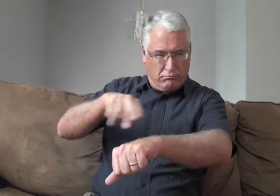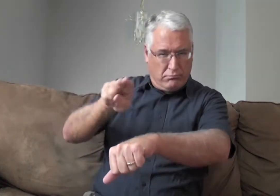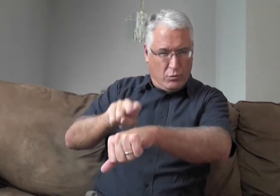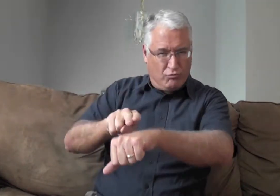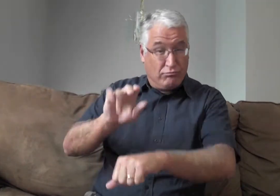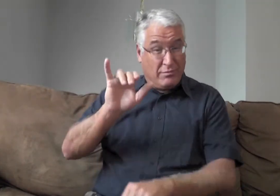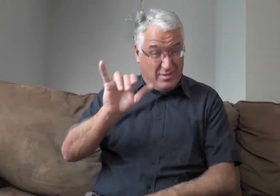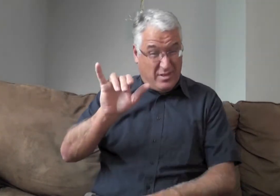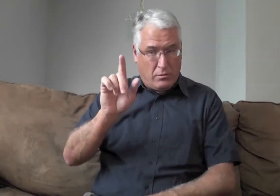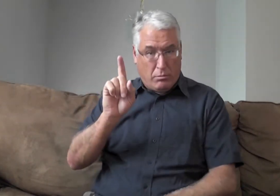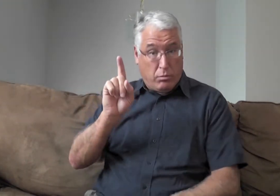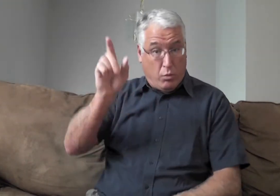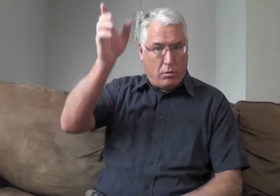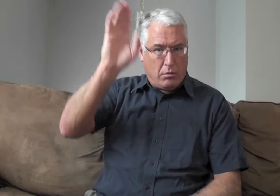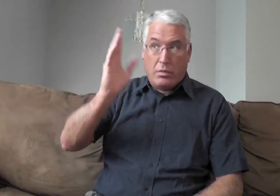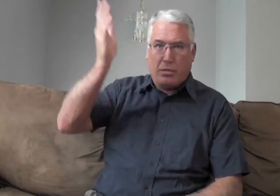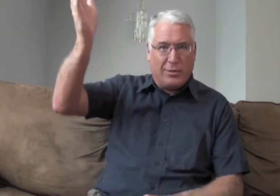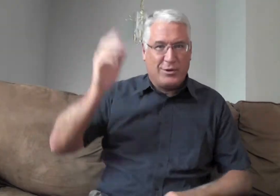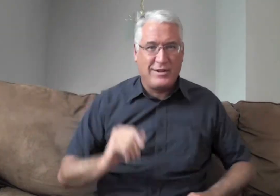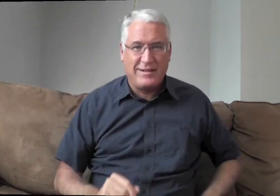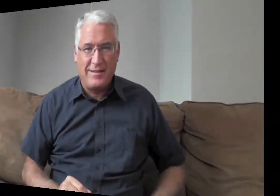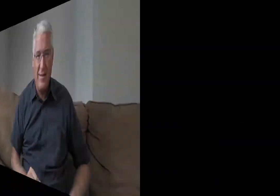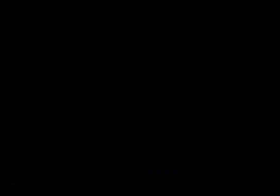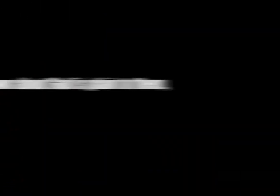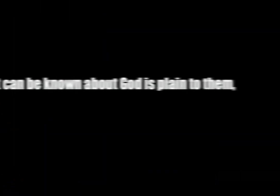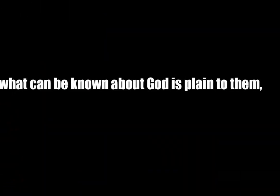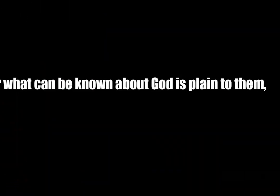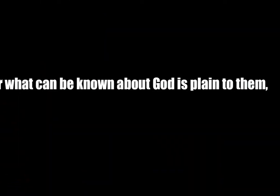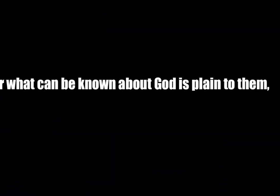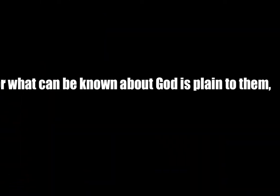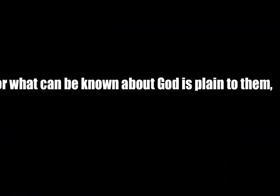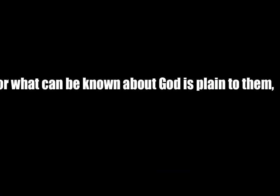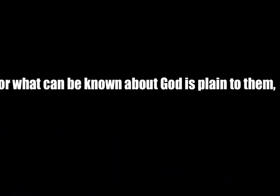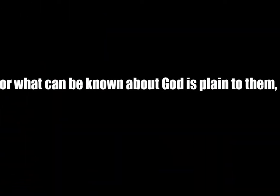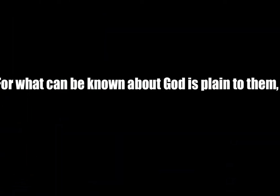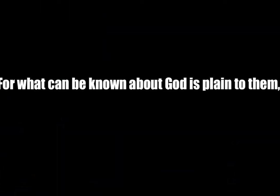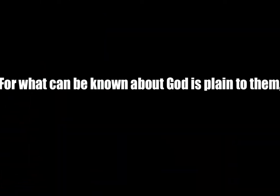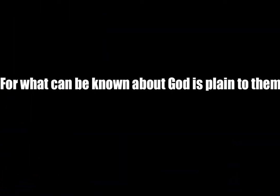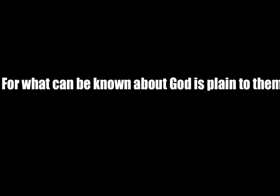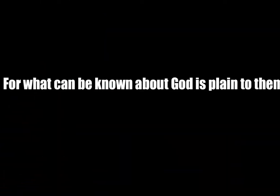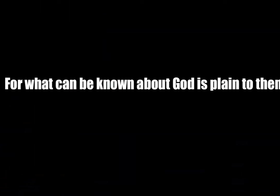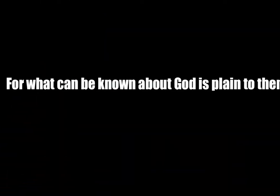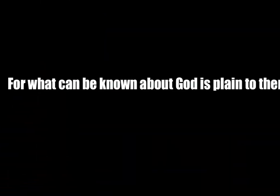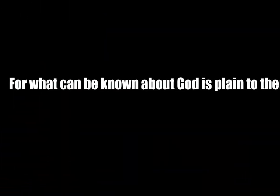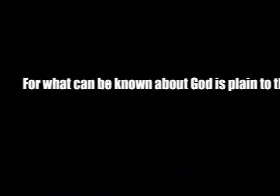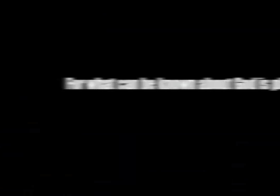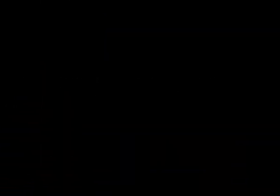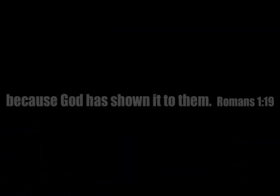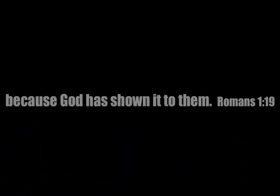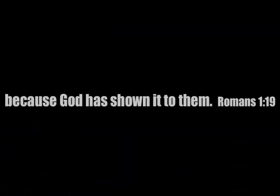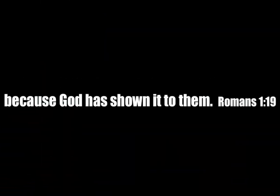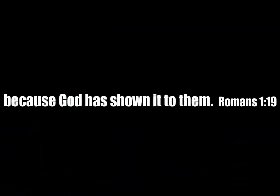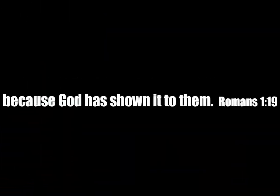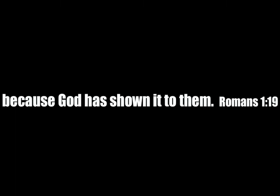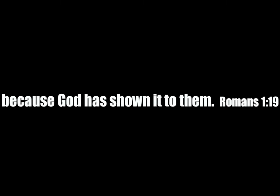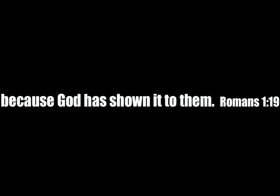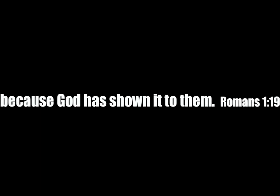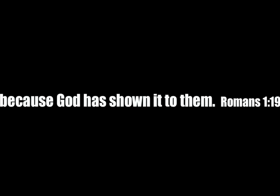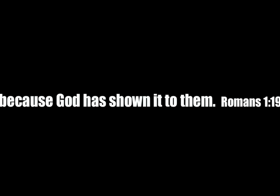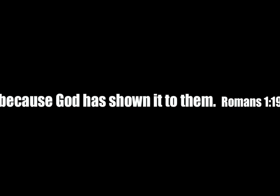we can see His nature that points to His existence. For what can be known about God is plain to them, because God has shown it to